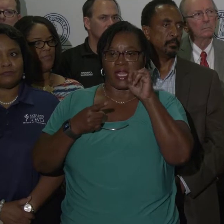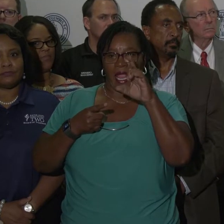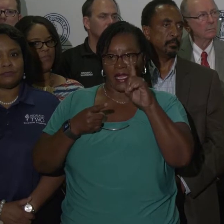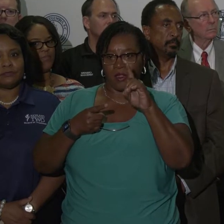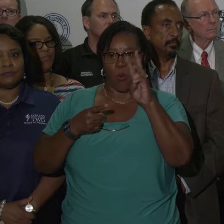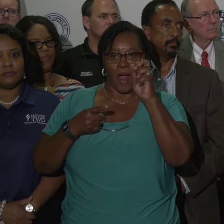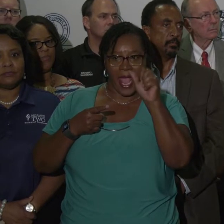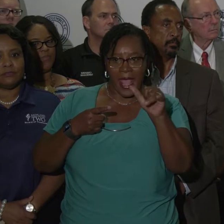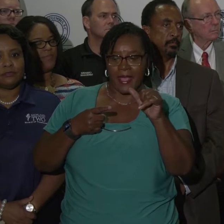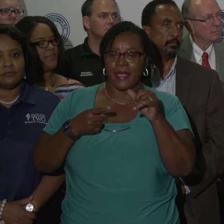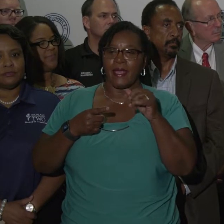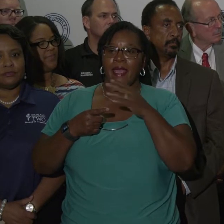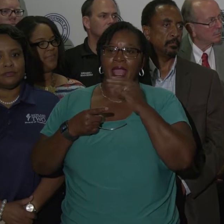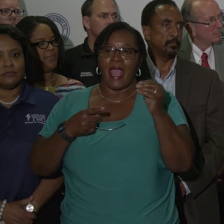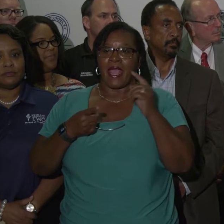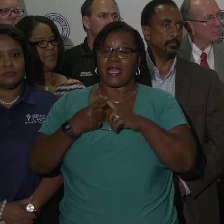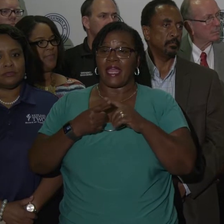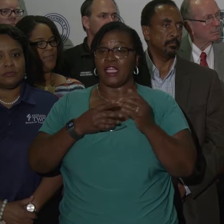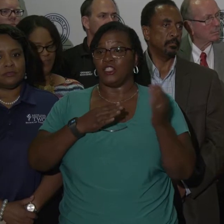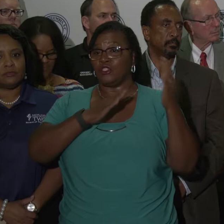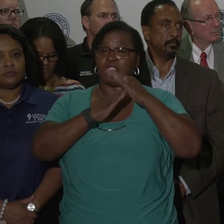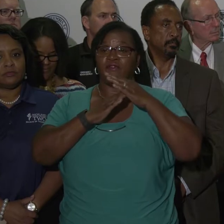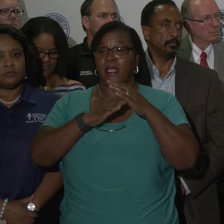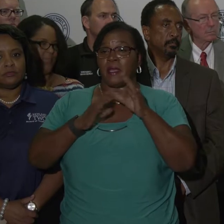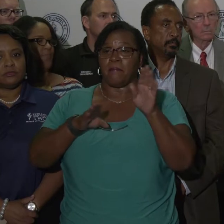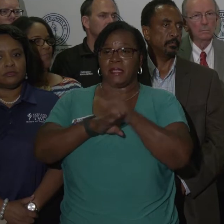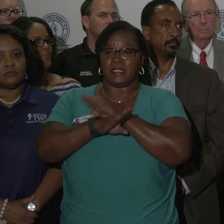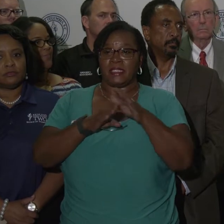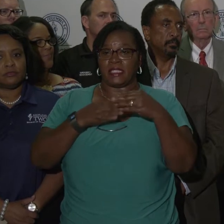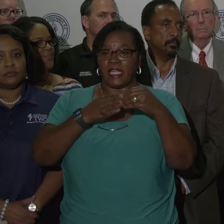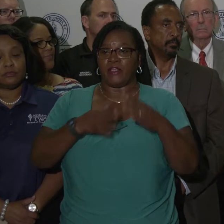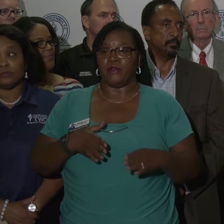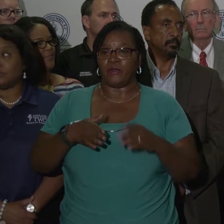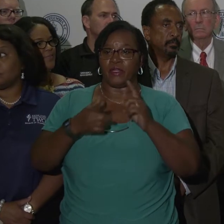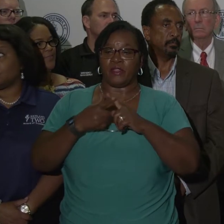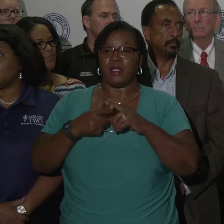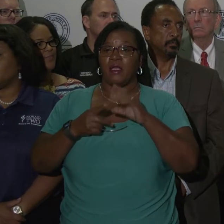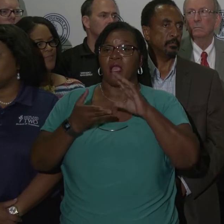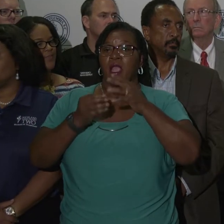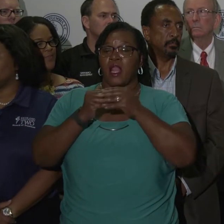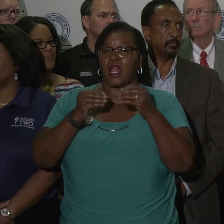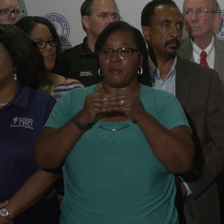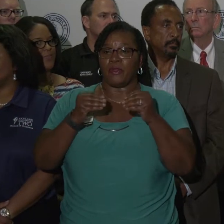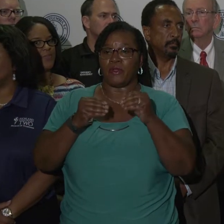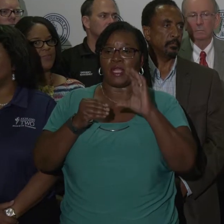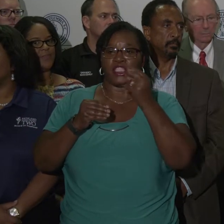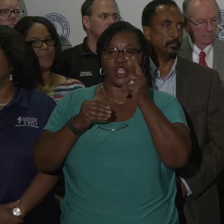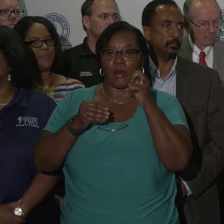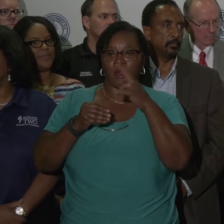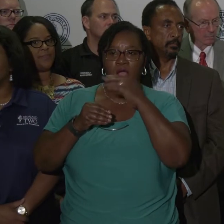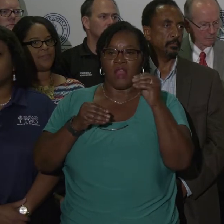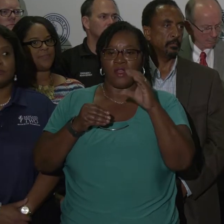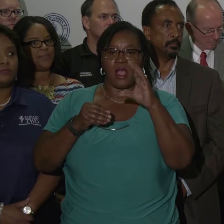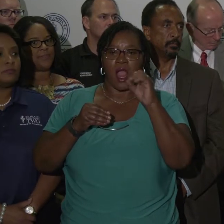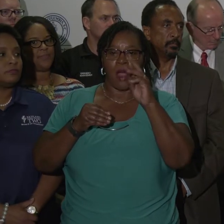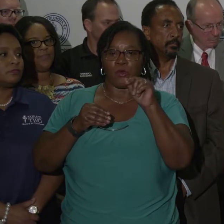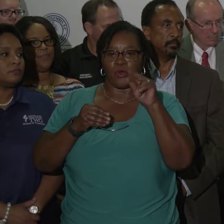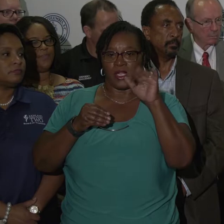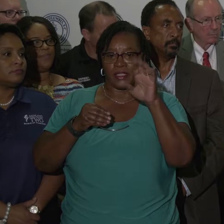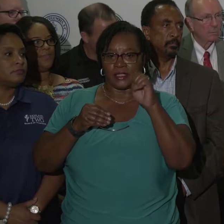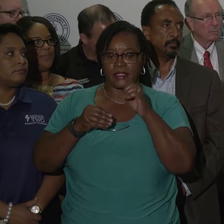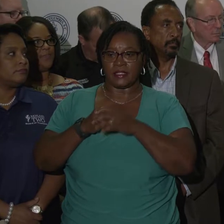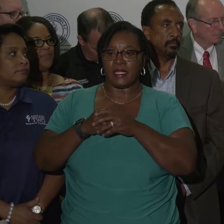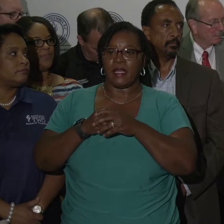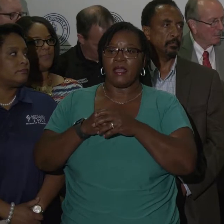here, and our chief business leader, the CEO of the Columbia Chamber of Commerce, Carl Blackstone, here with us